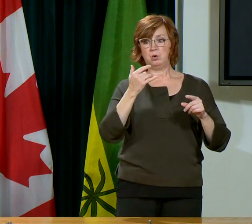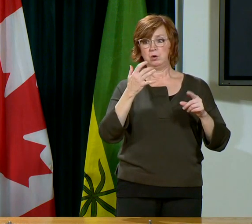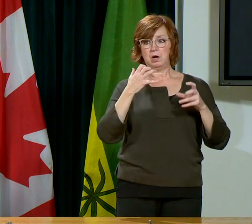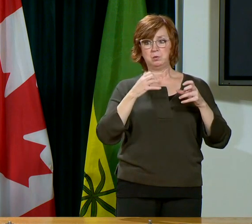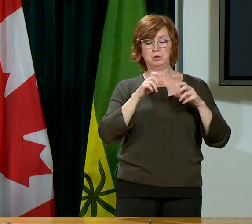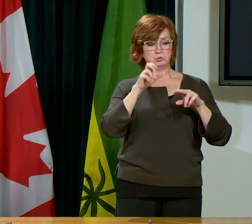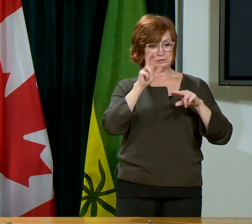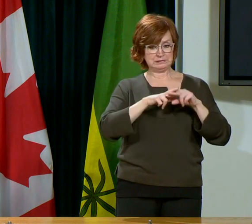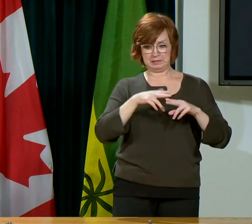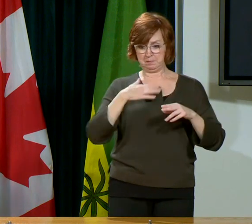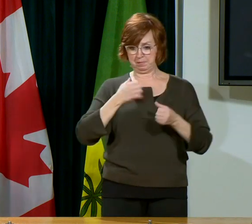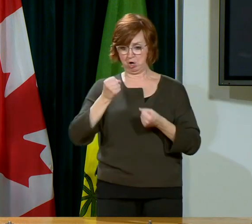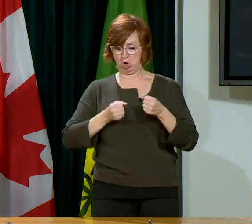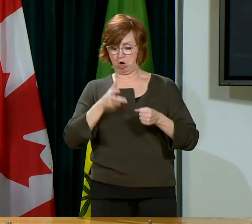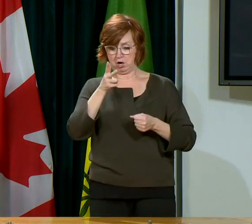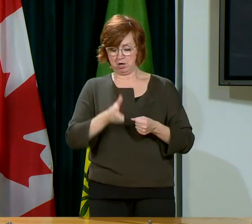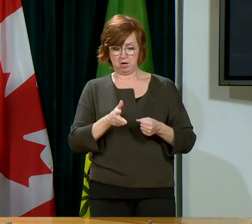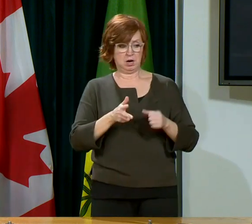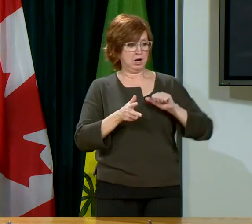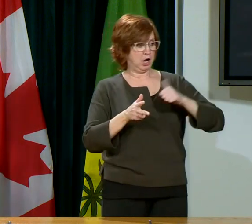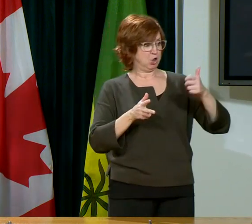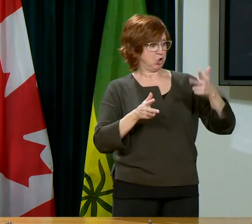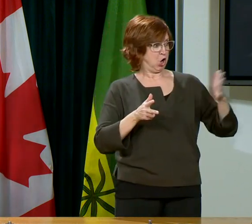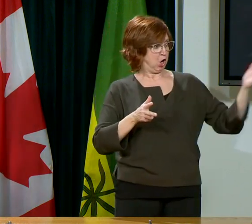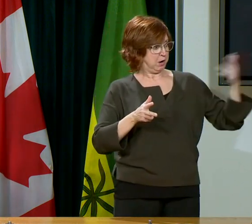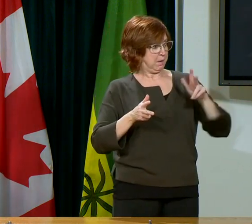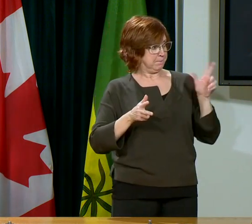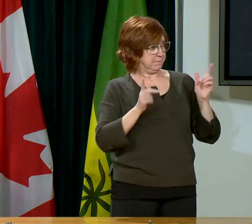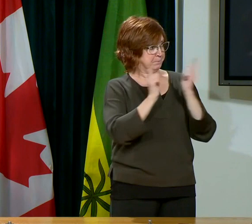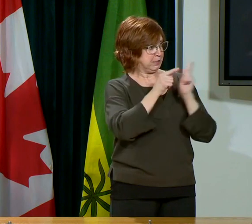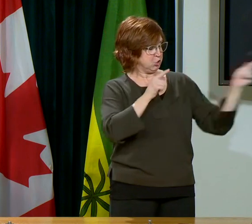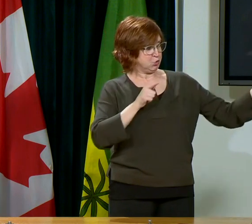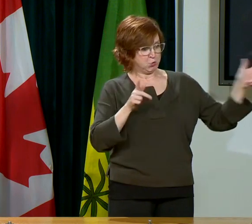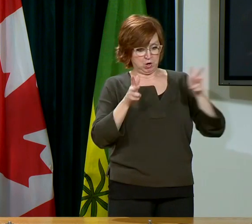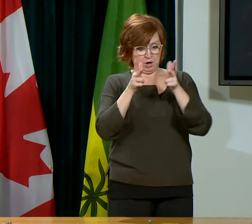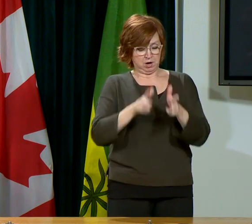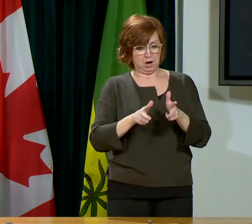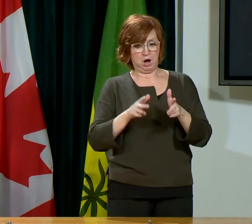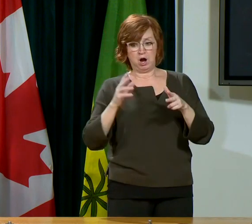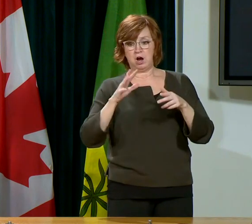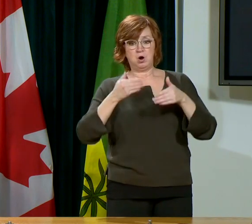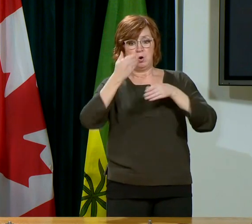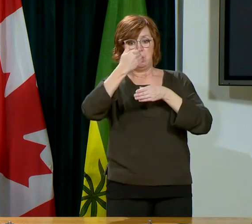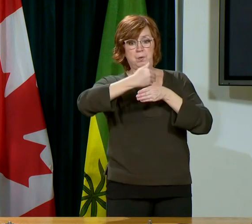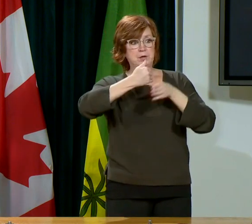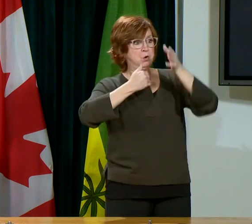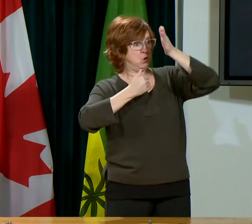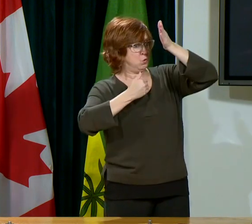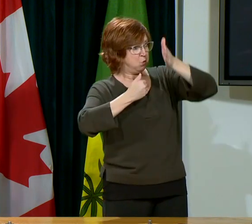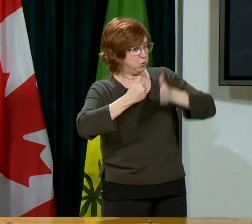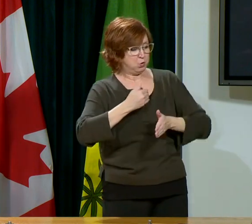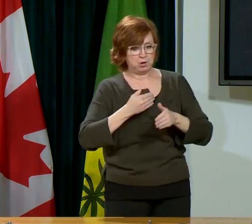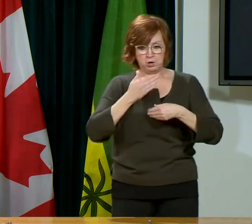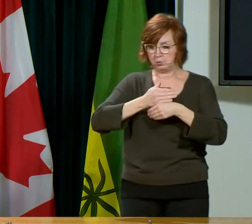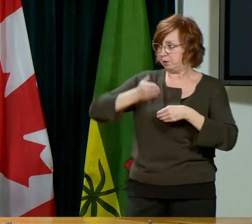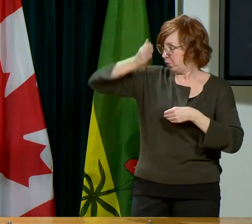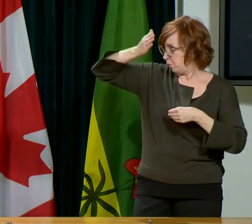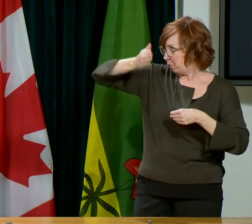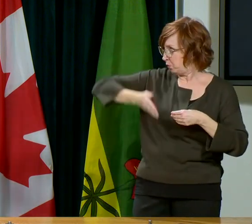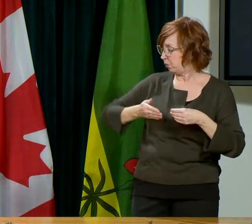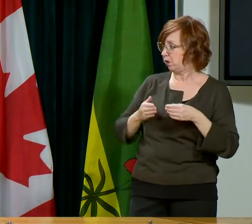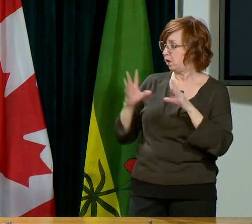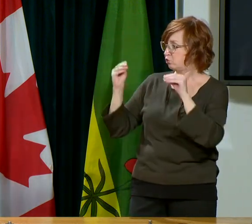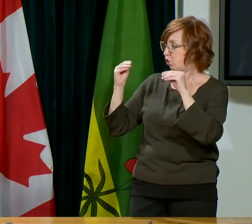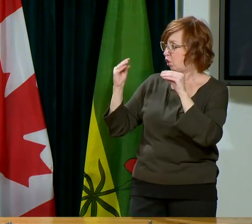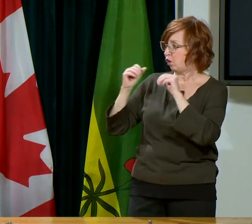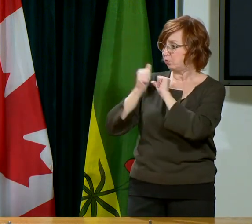that way? So what I did say is we would be following up with Dr. Shahab and clarifying some of those, but Dr. Shahab is on the line, so